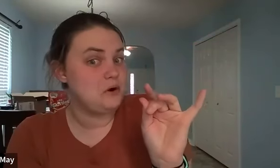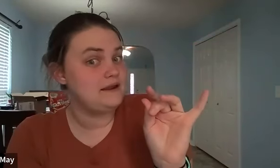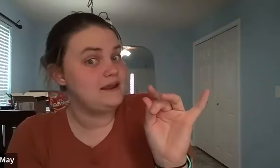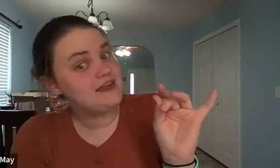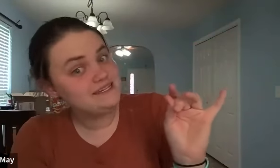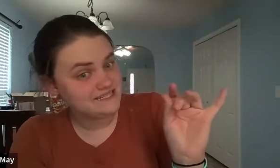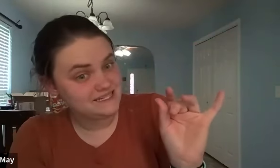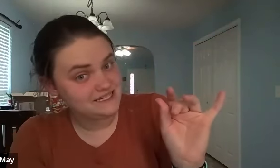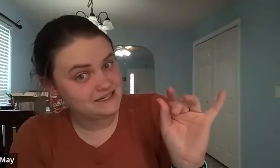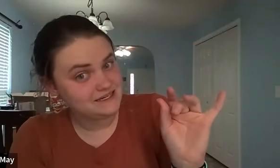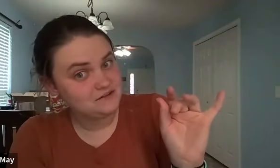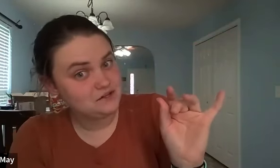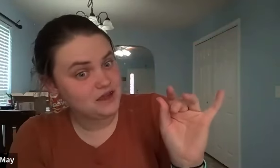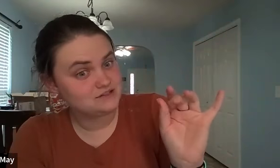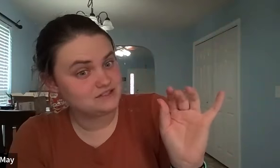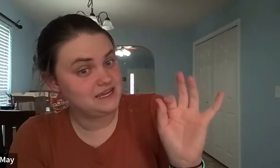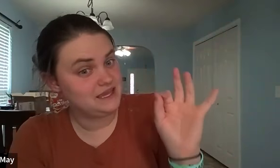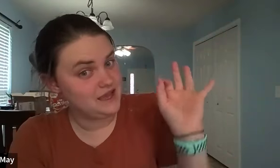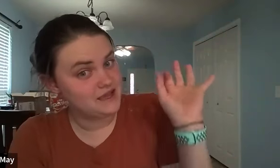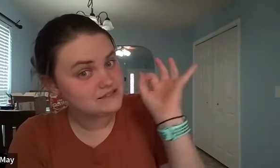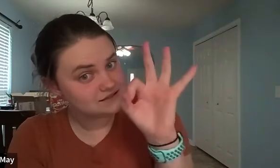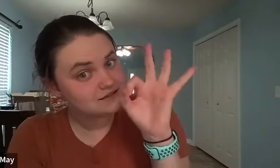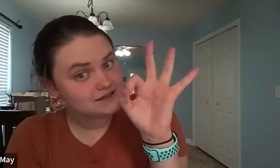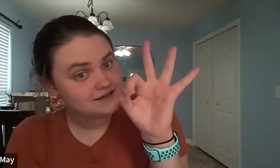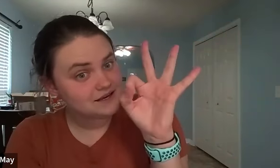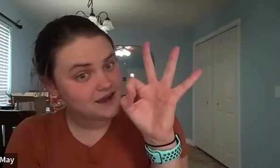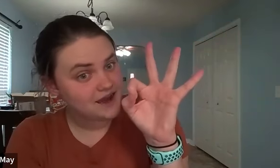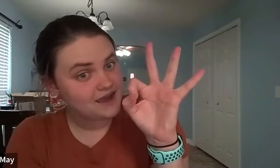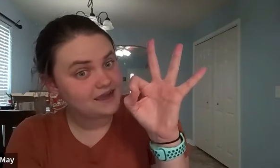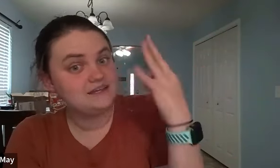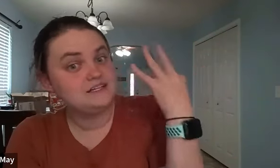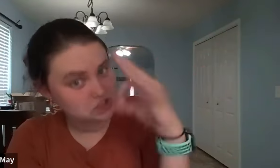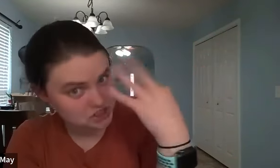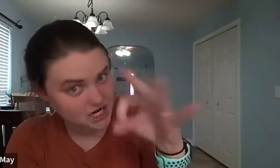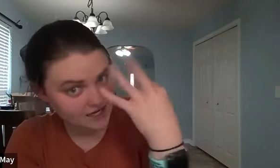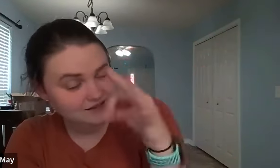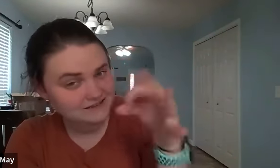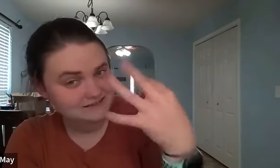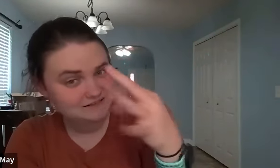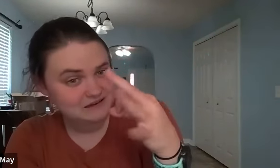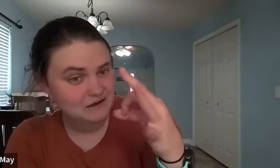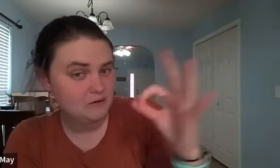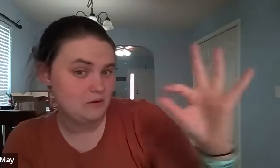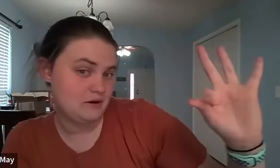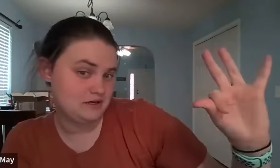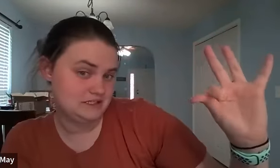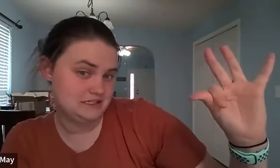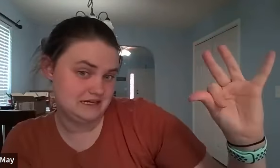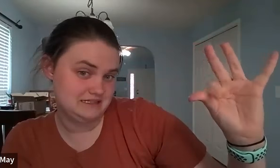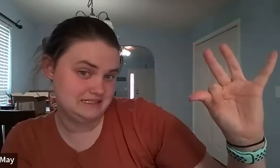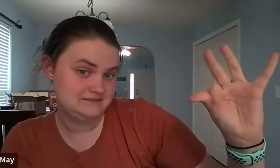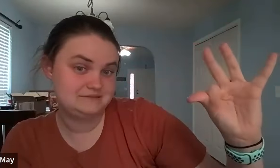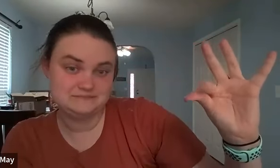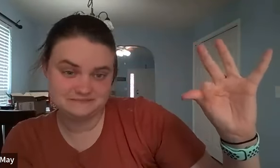for 19, if you guys could take a guess, 9, shake, or 19.